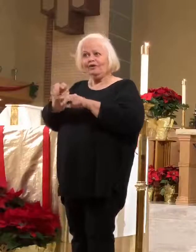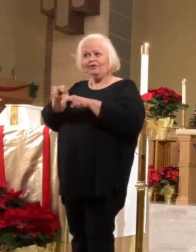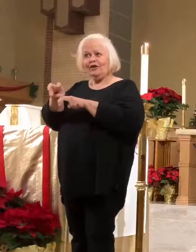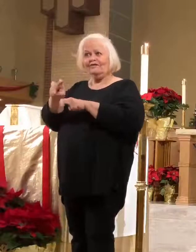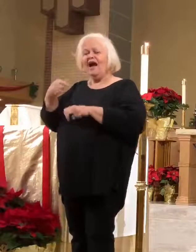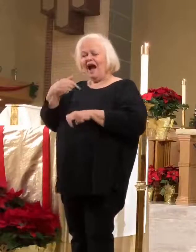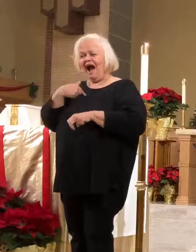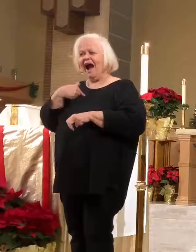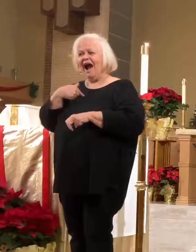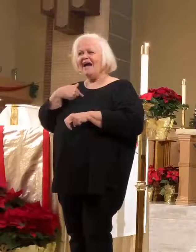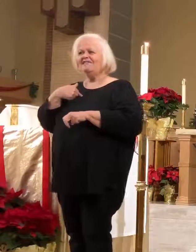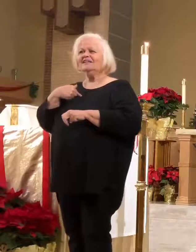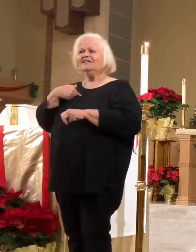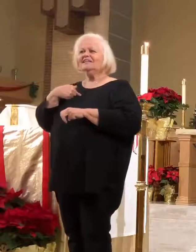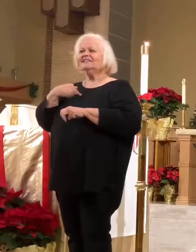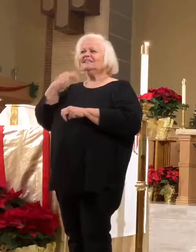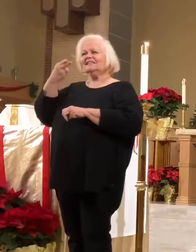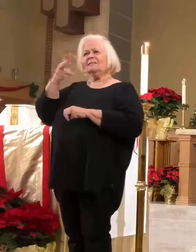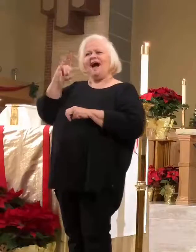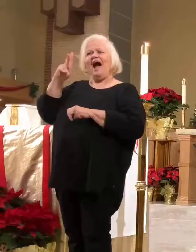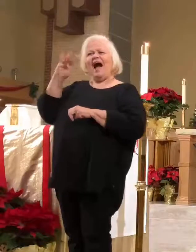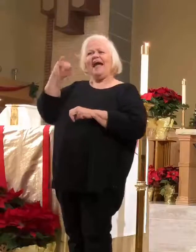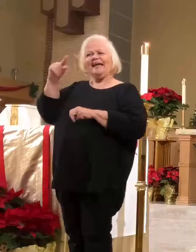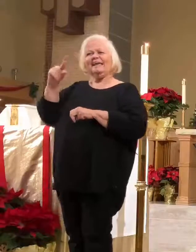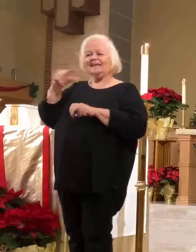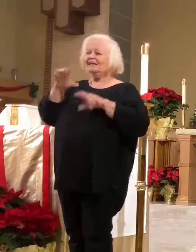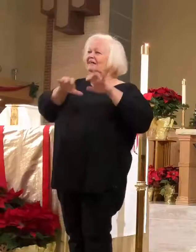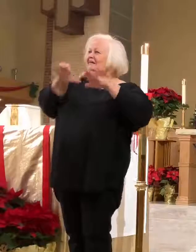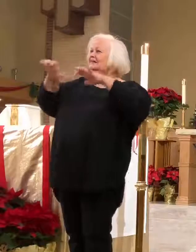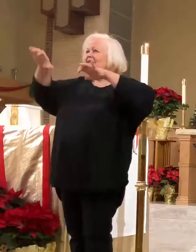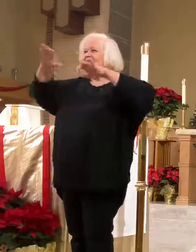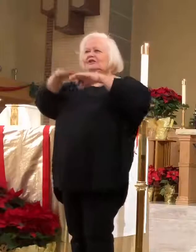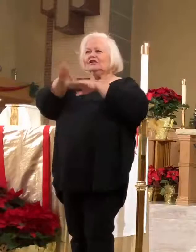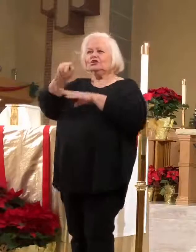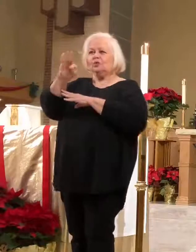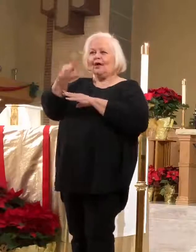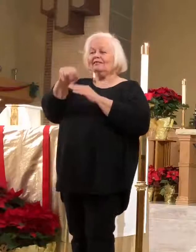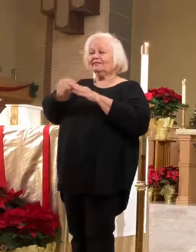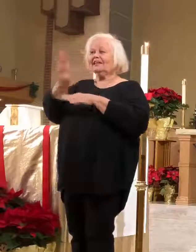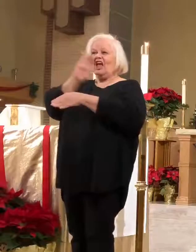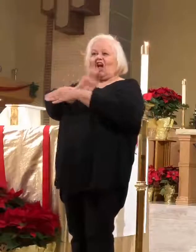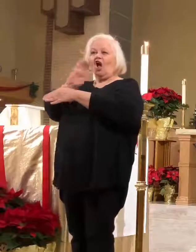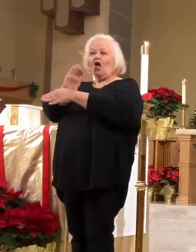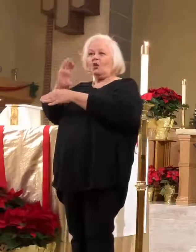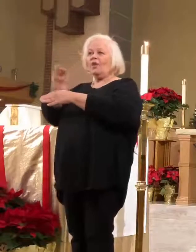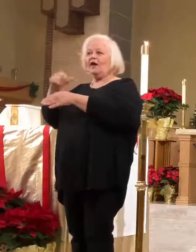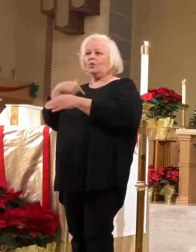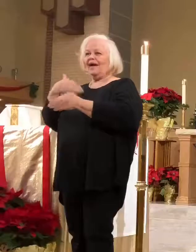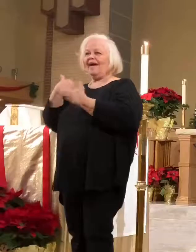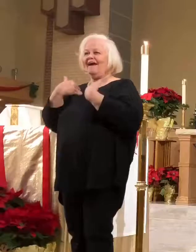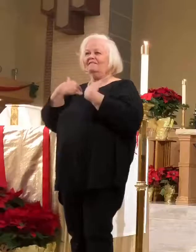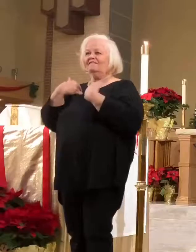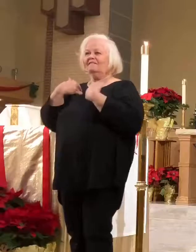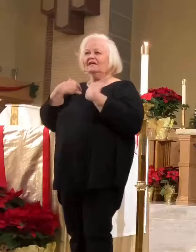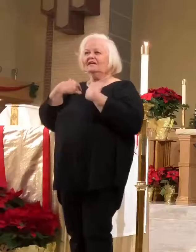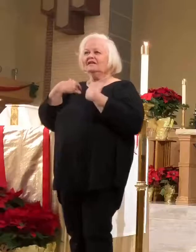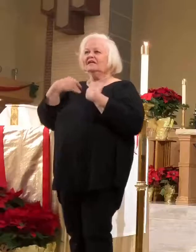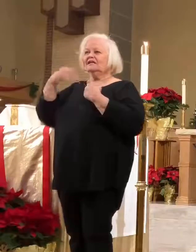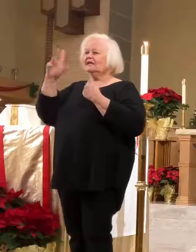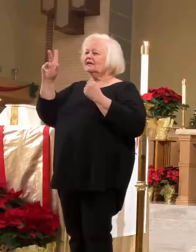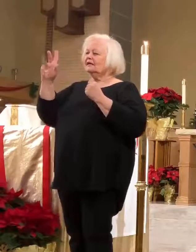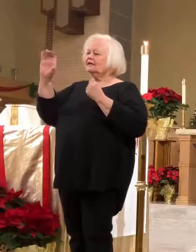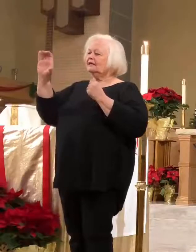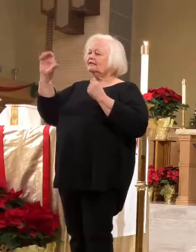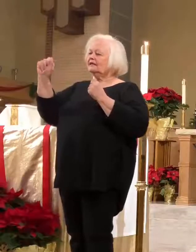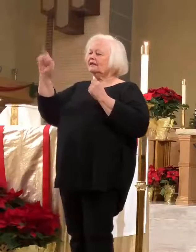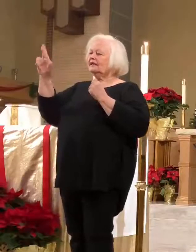I've done some trails and trips in my life where, you know, in Colorado we have these little, like they call cairns, these little rocks